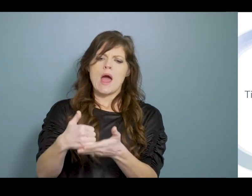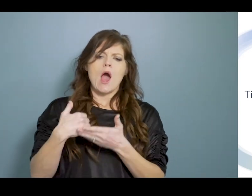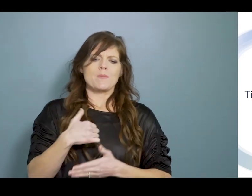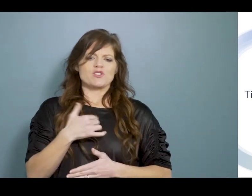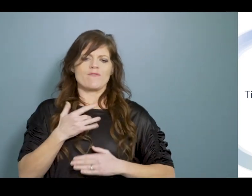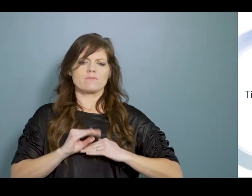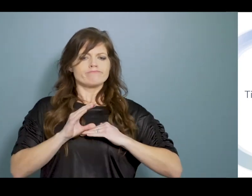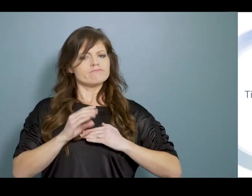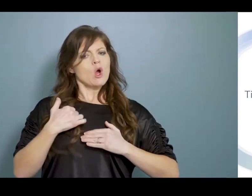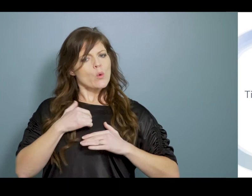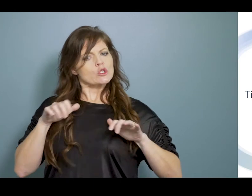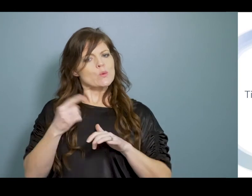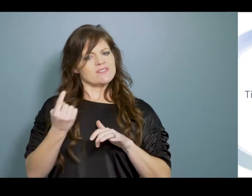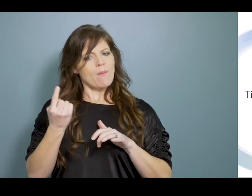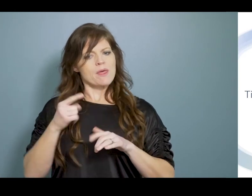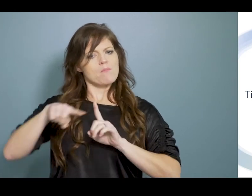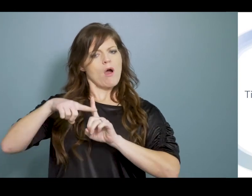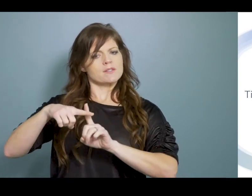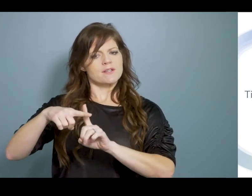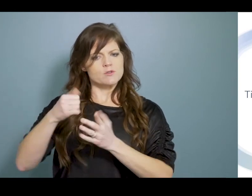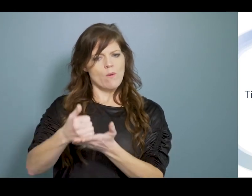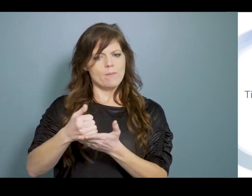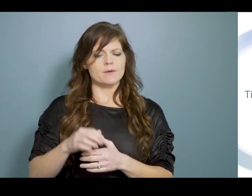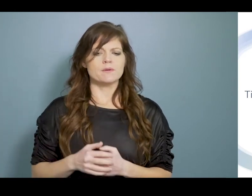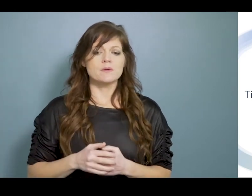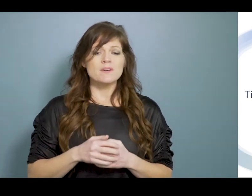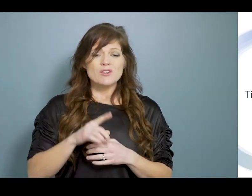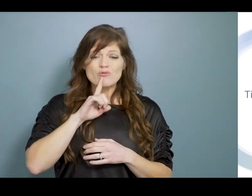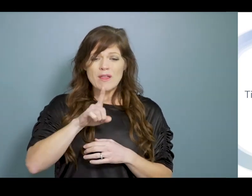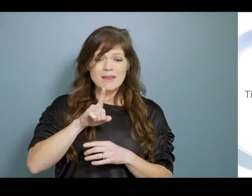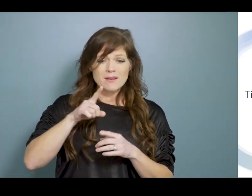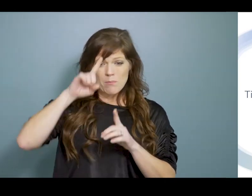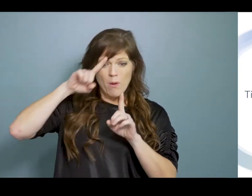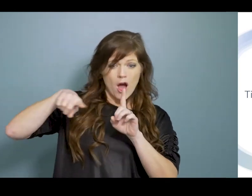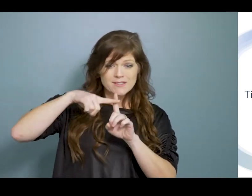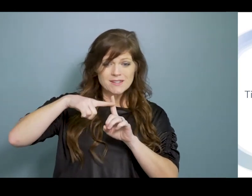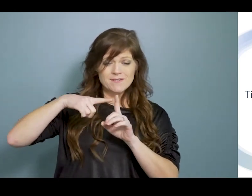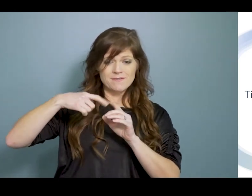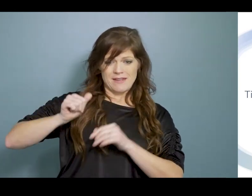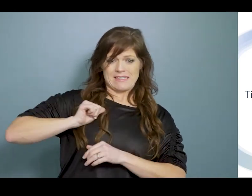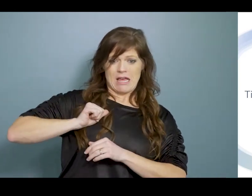Good self-care and stress management, positive self-talk, laughing,